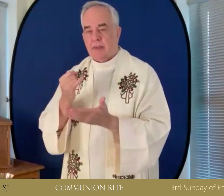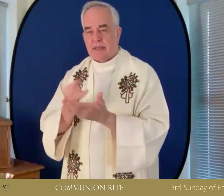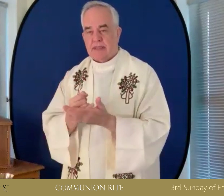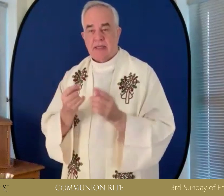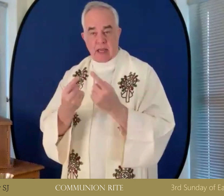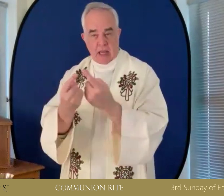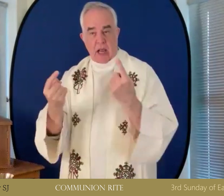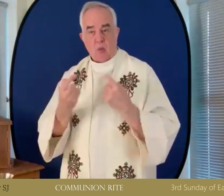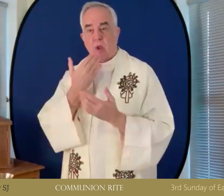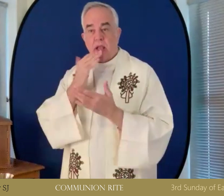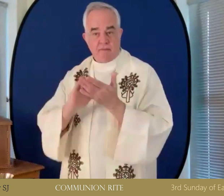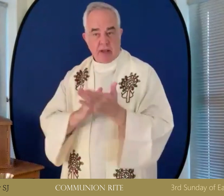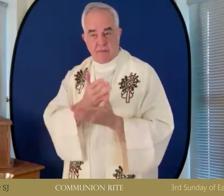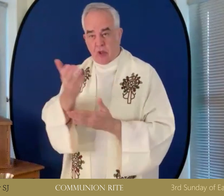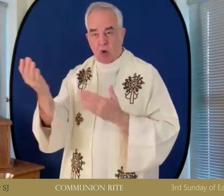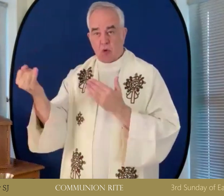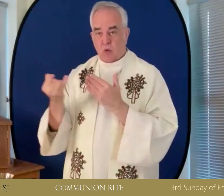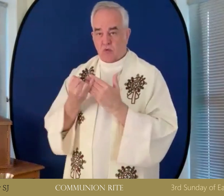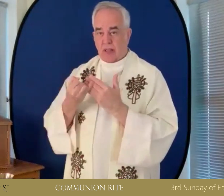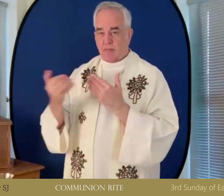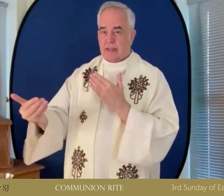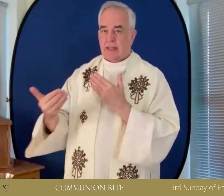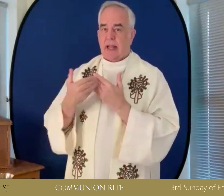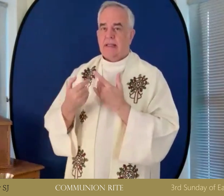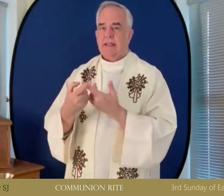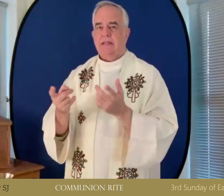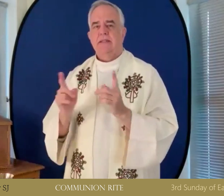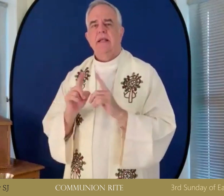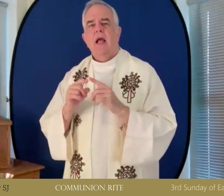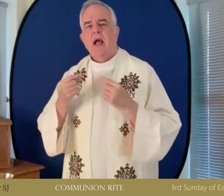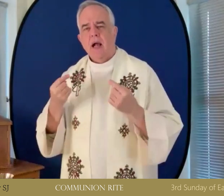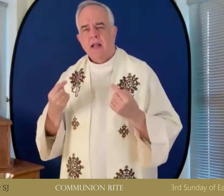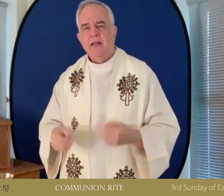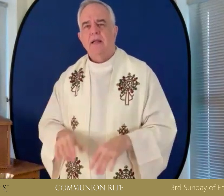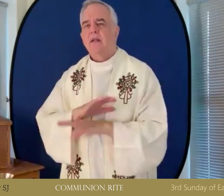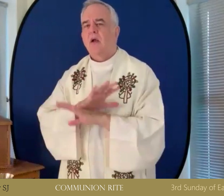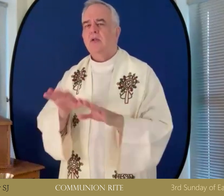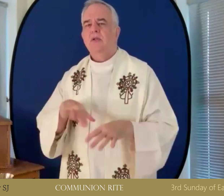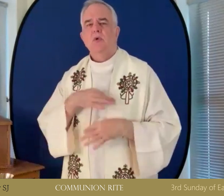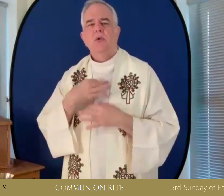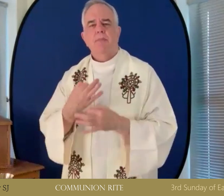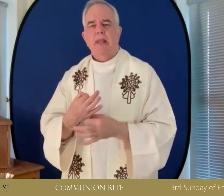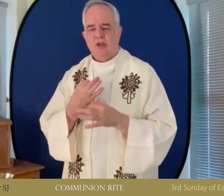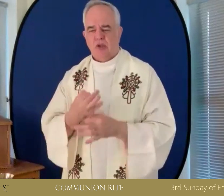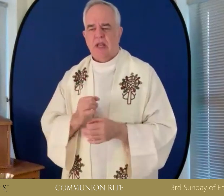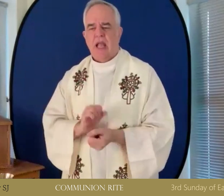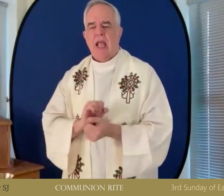trespasses, as we forgive those who trespass against us. And lead us not into temptation,